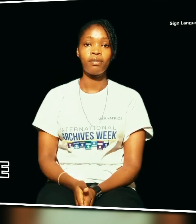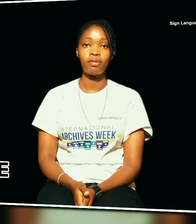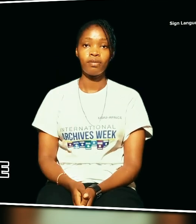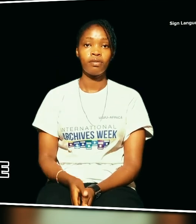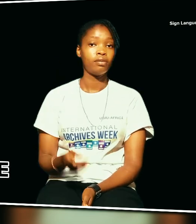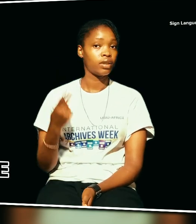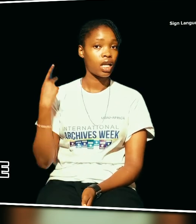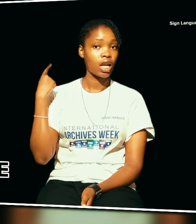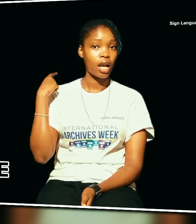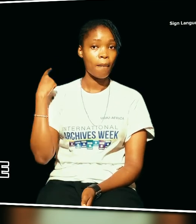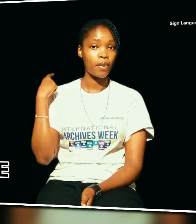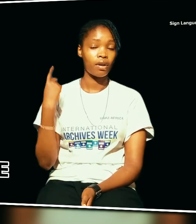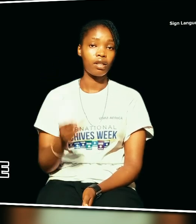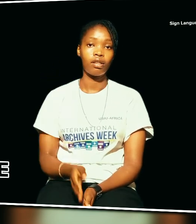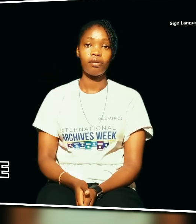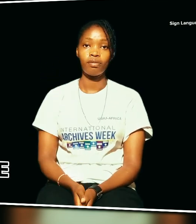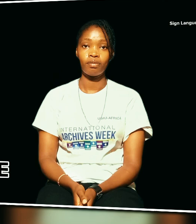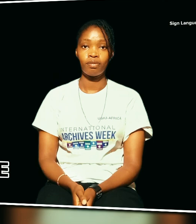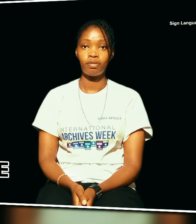Couple.